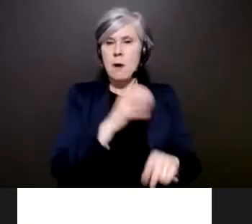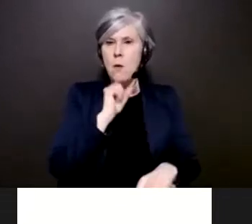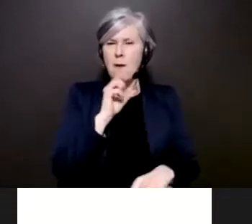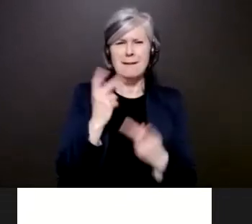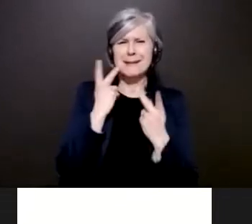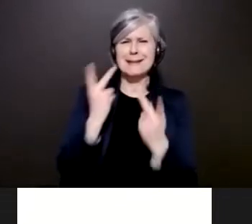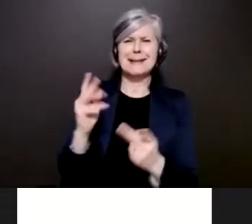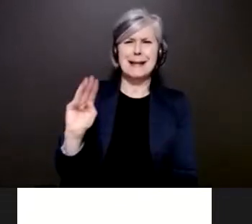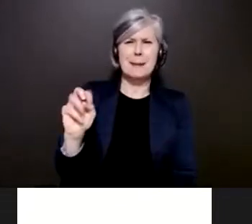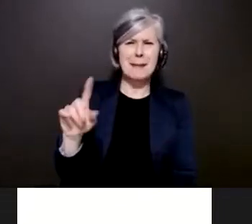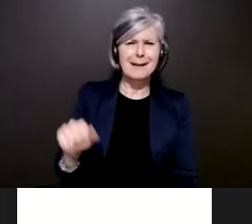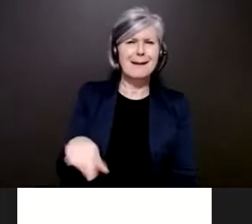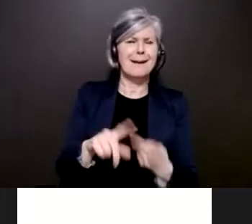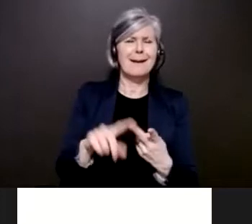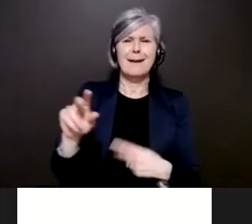people.